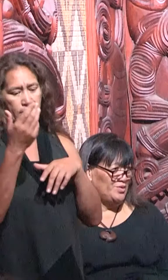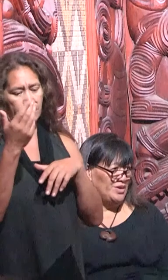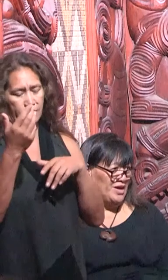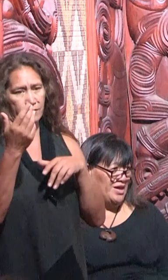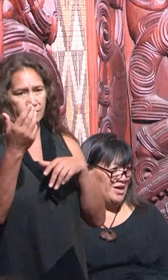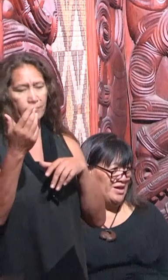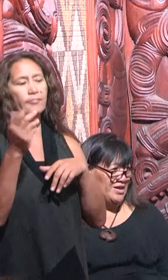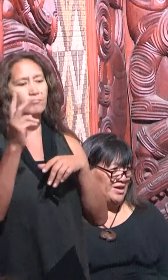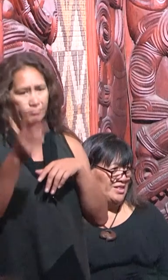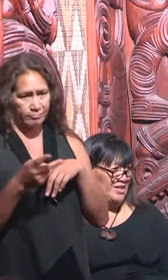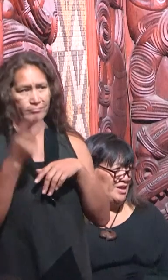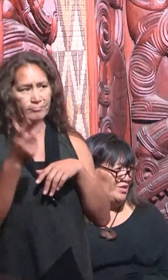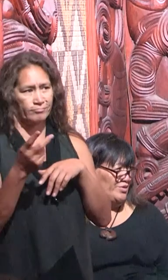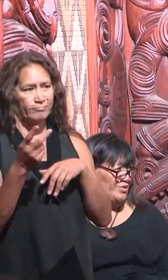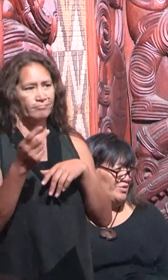Alleluia,